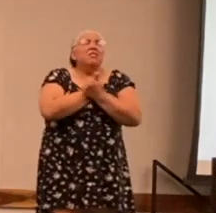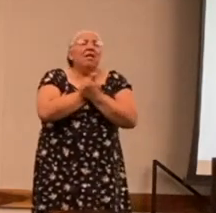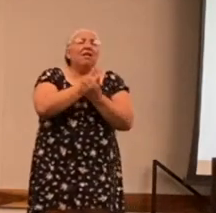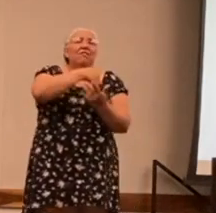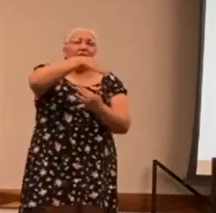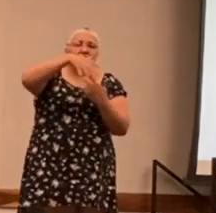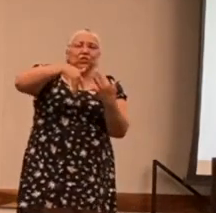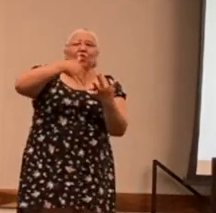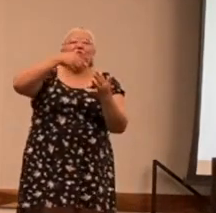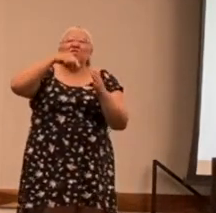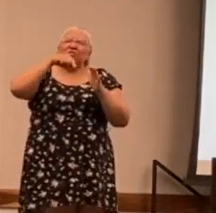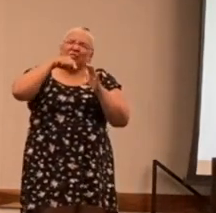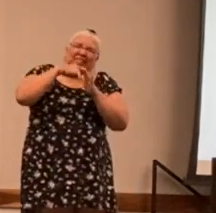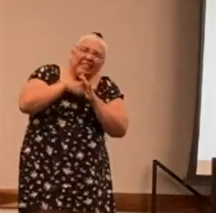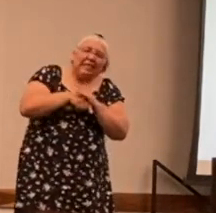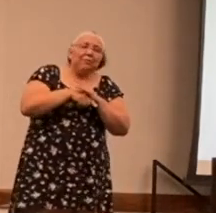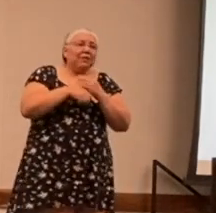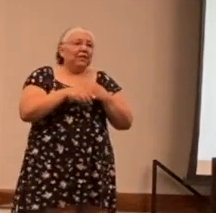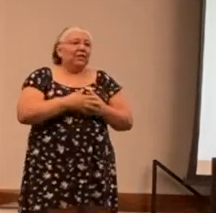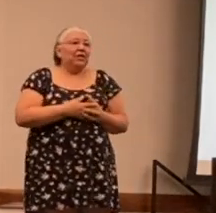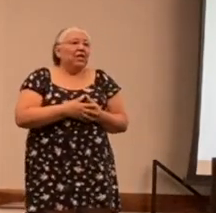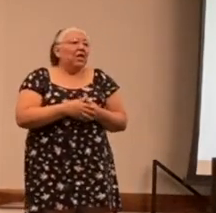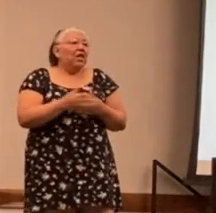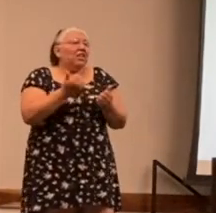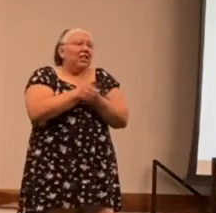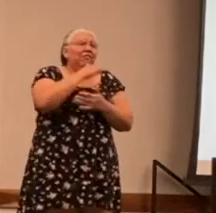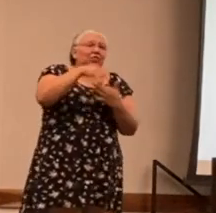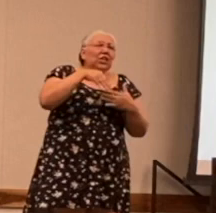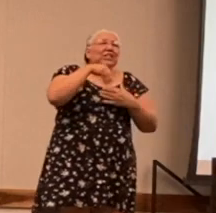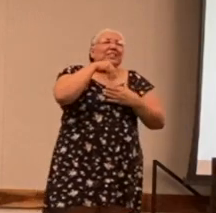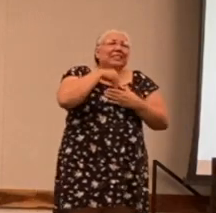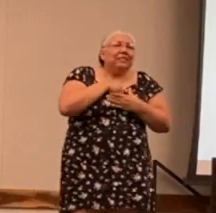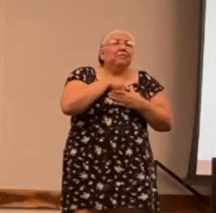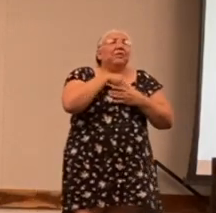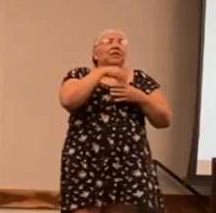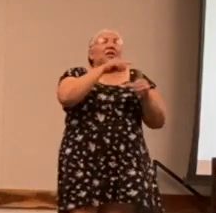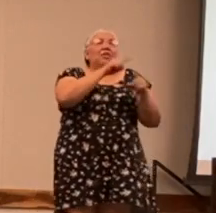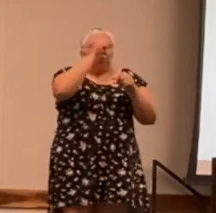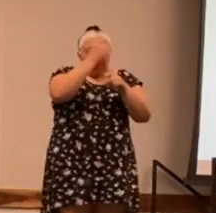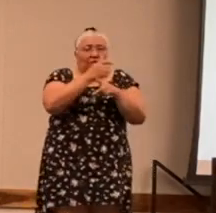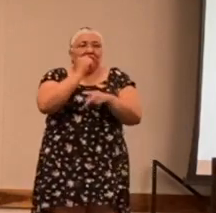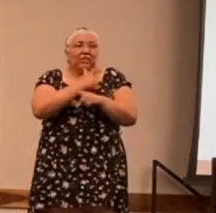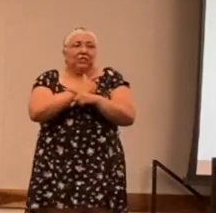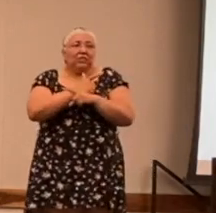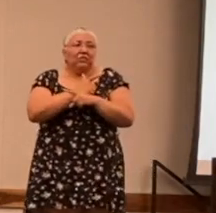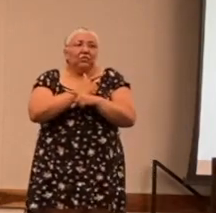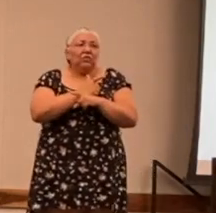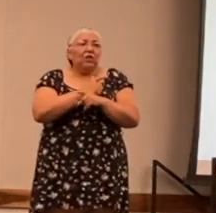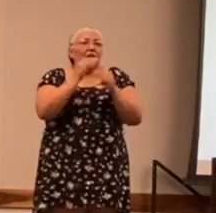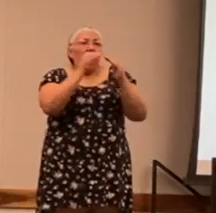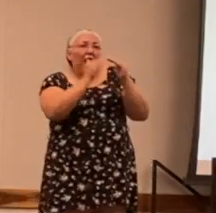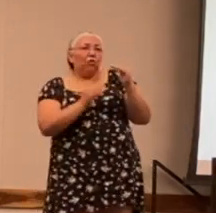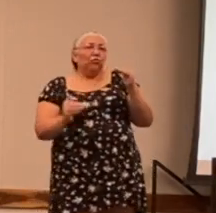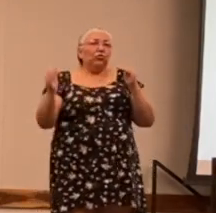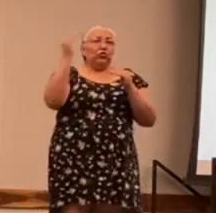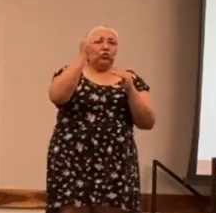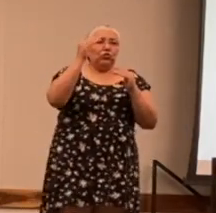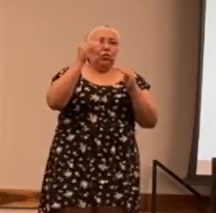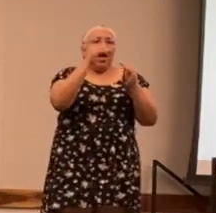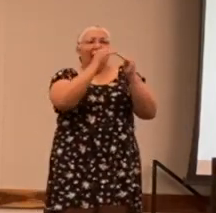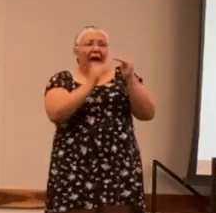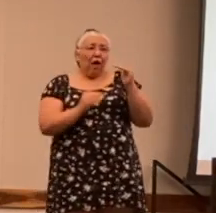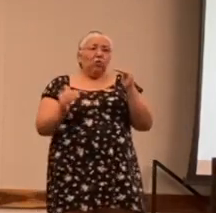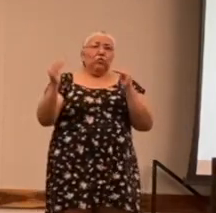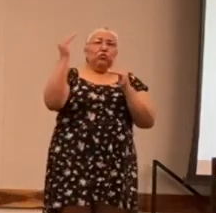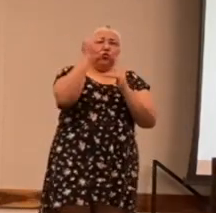another deeply. Say deeply. Deeply. Love one another deeply as brothers and sisters. Outdo. I love this part.